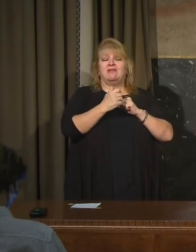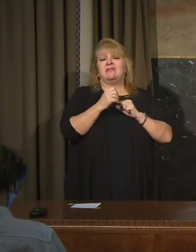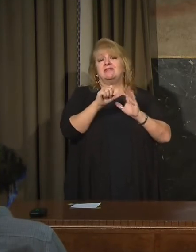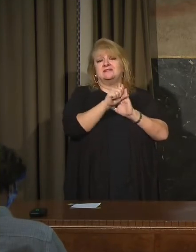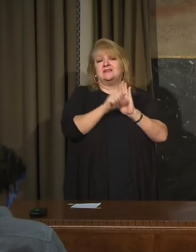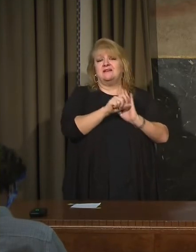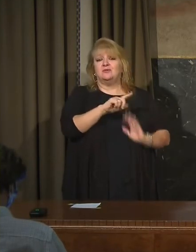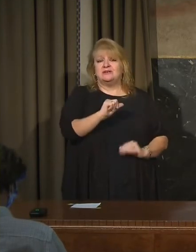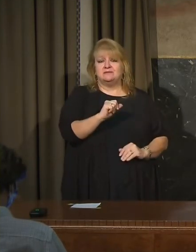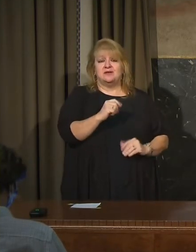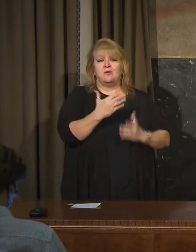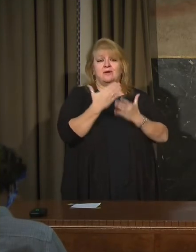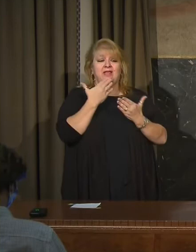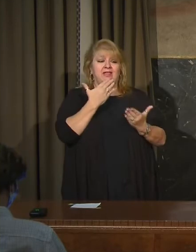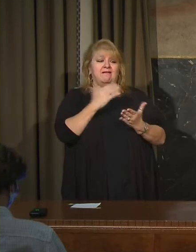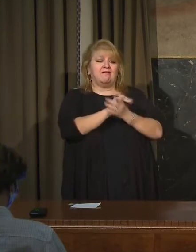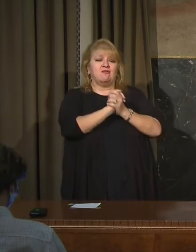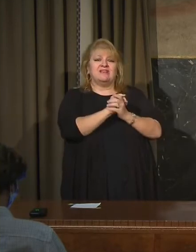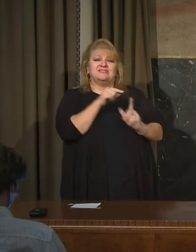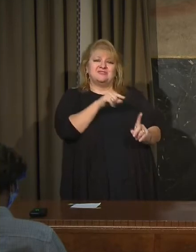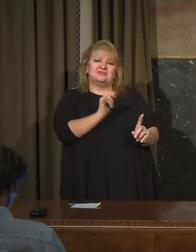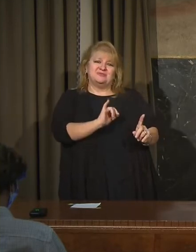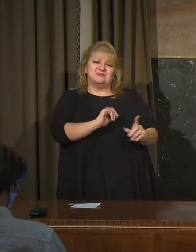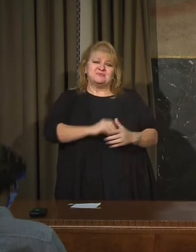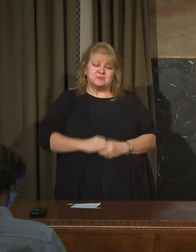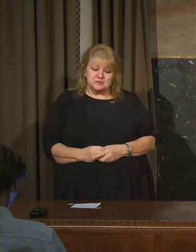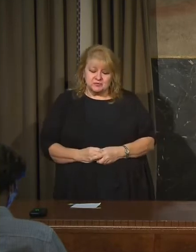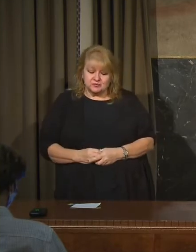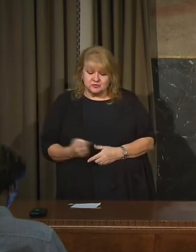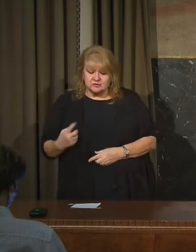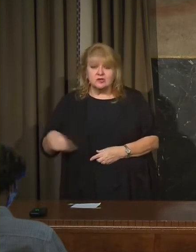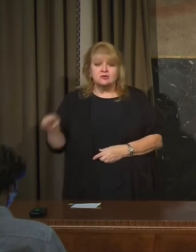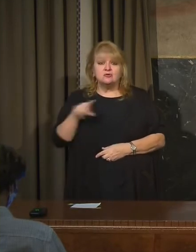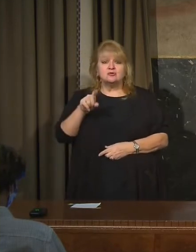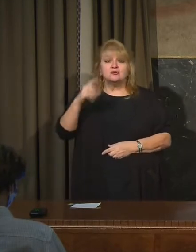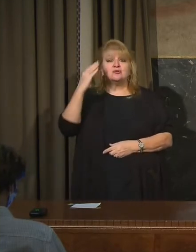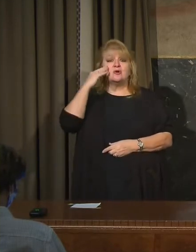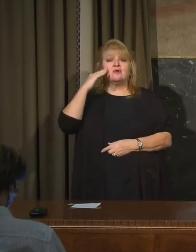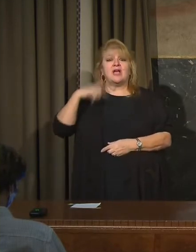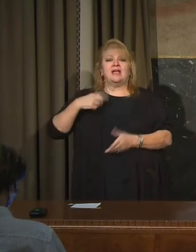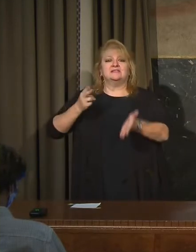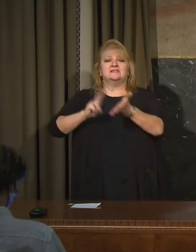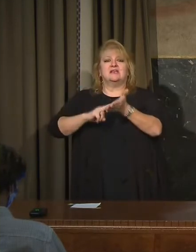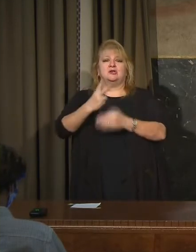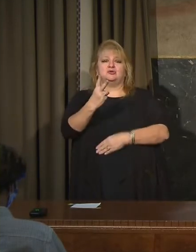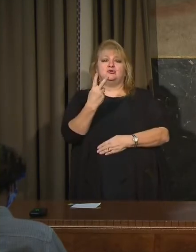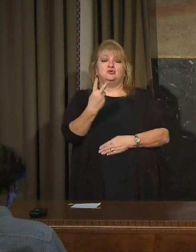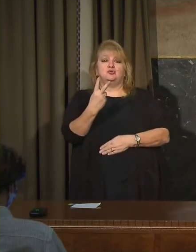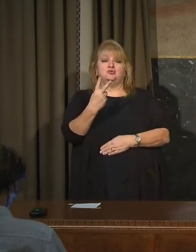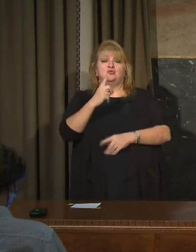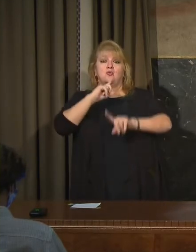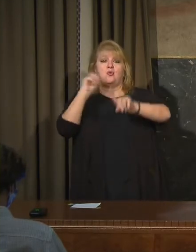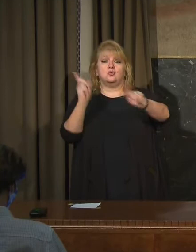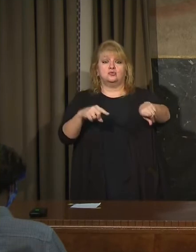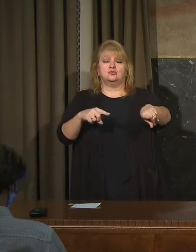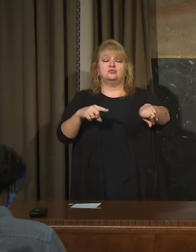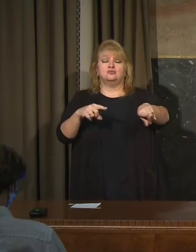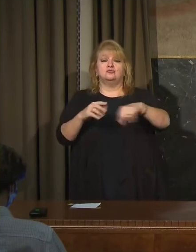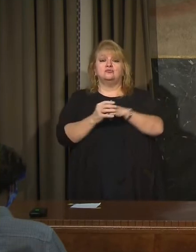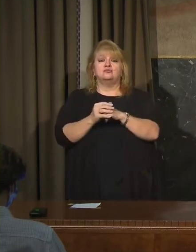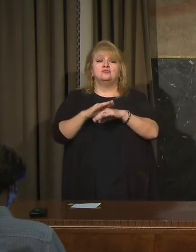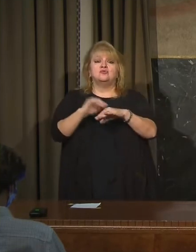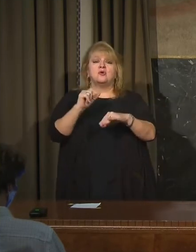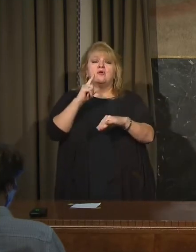his father, Kelvin, as well. You should know that today I signed two executive orders to call